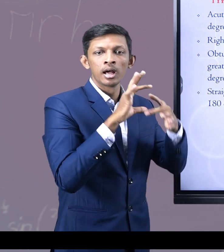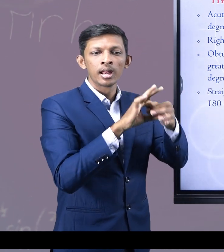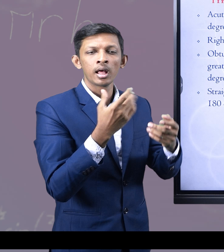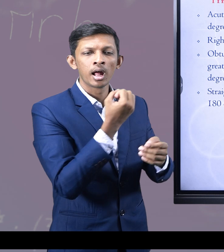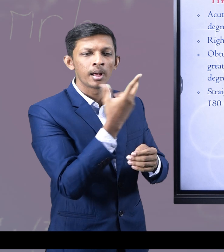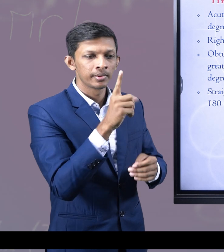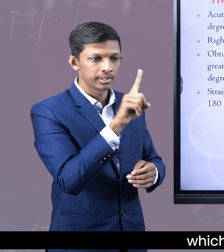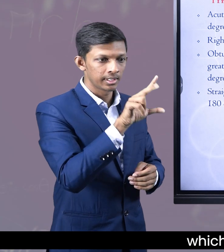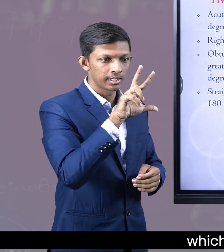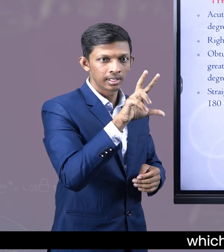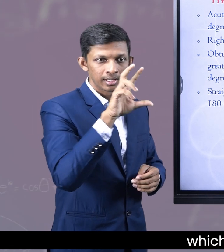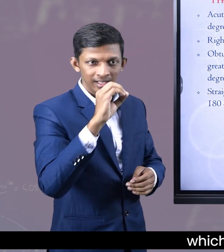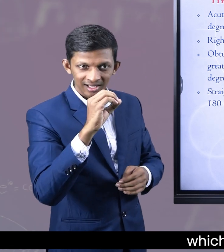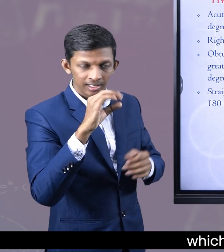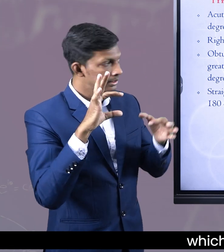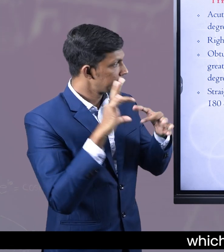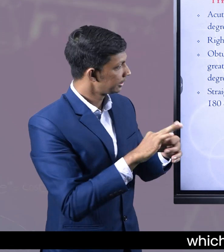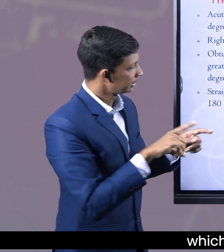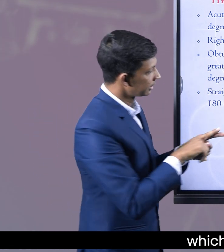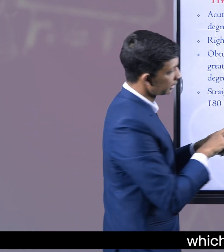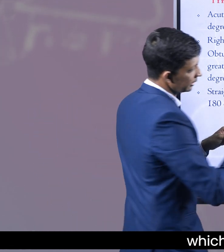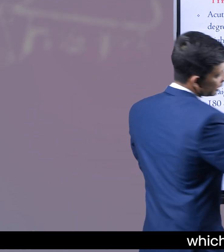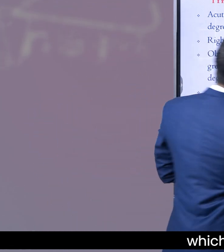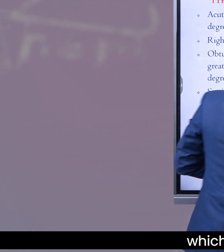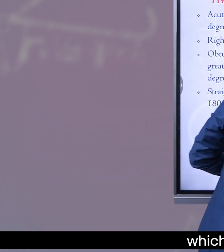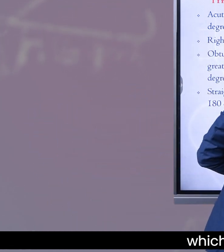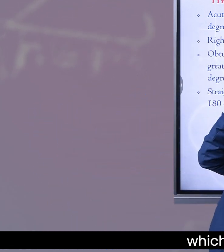An angle which is exactly at 180 degrees.